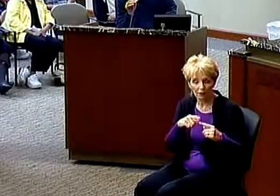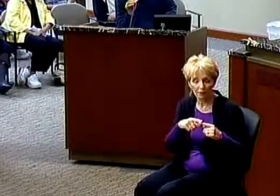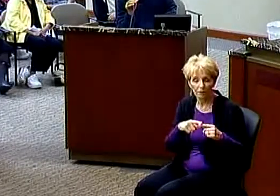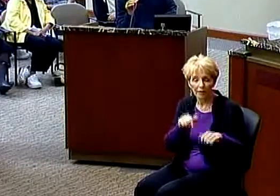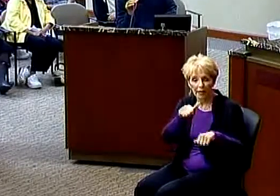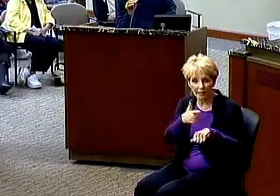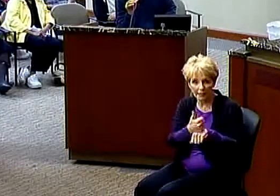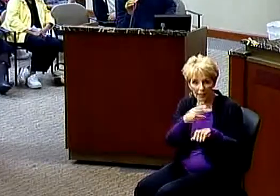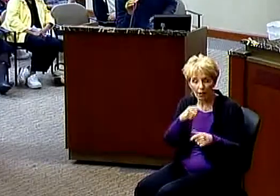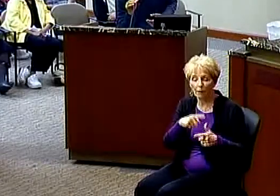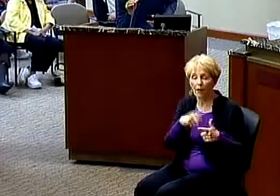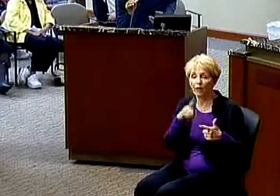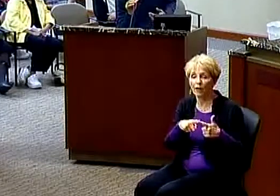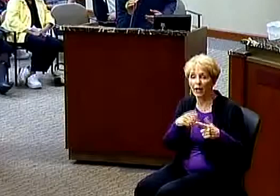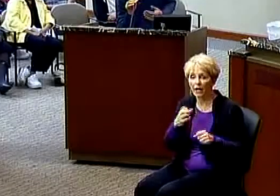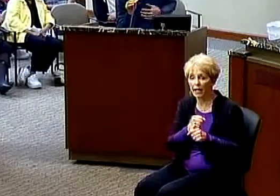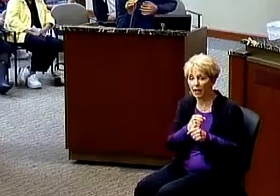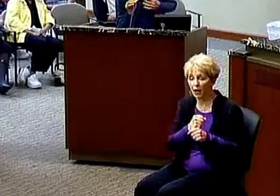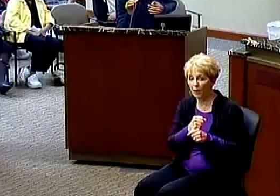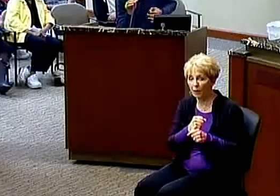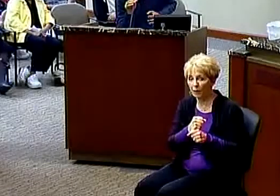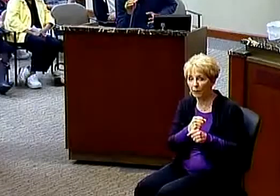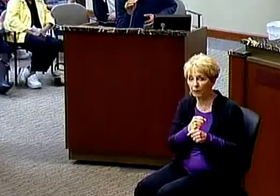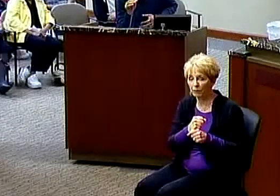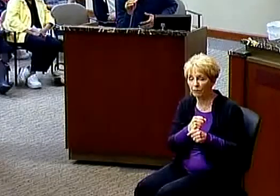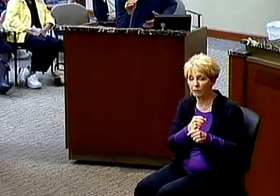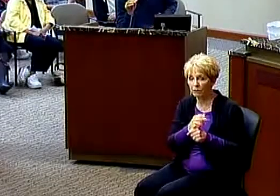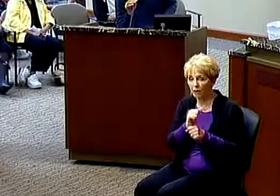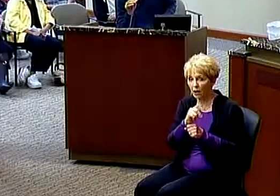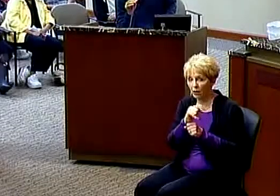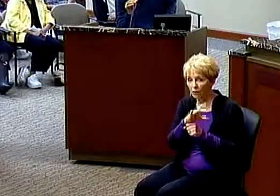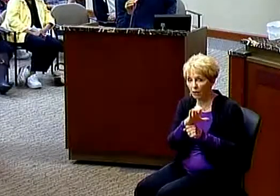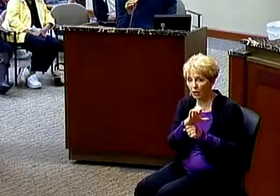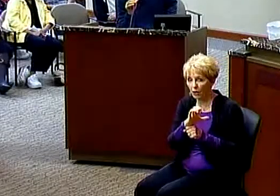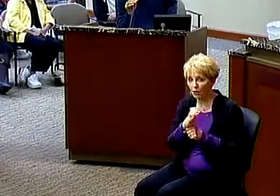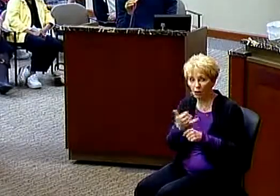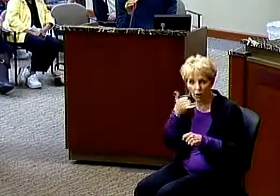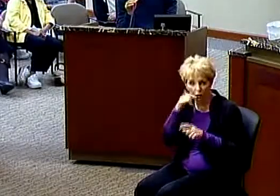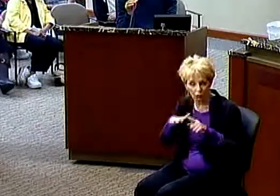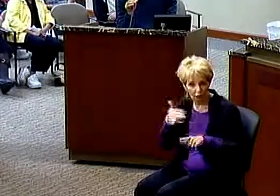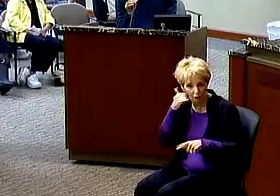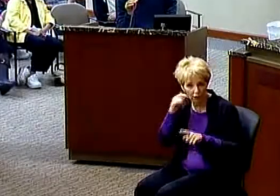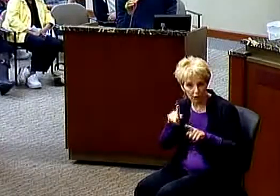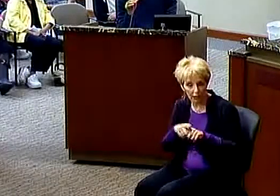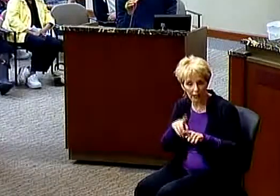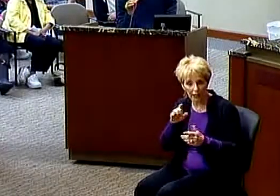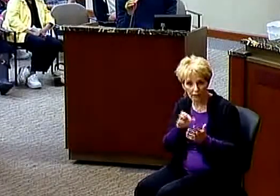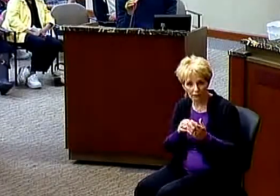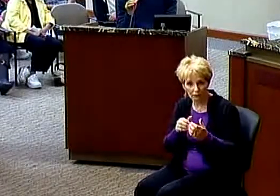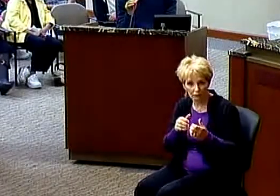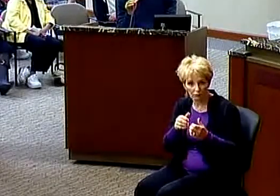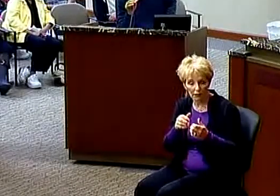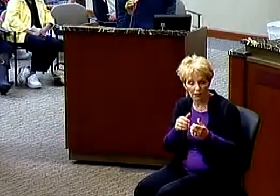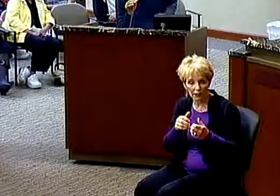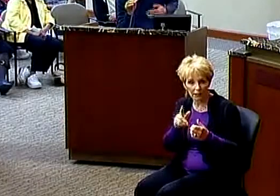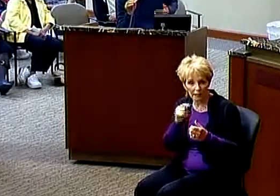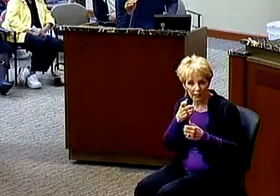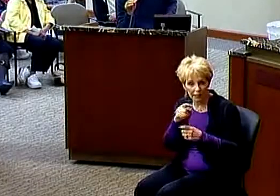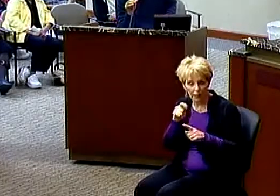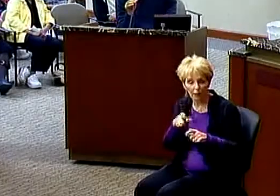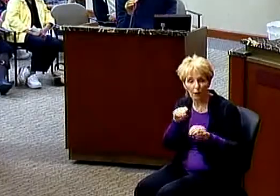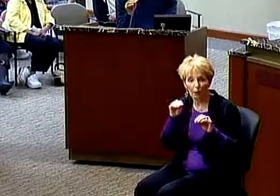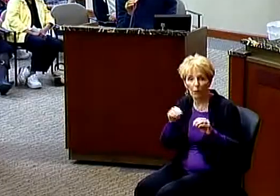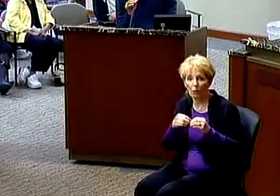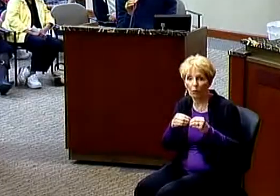up, and then you get an automatic call to your phone, like a text, that says, you know what? You've got to put